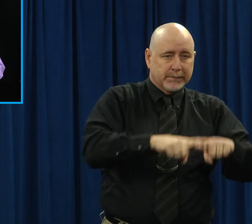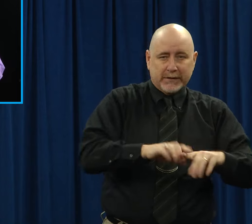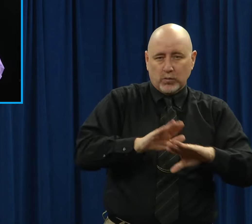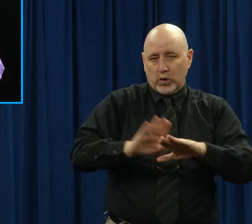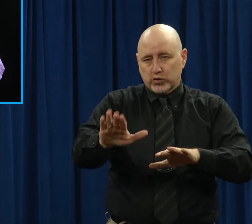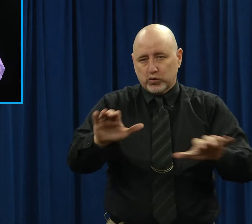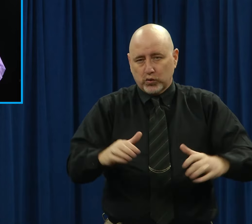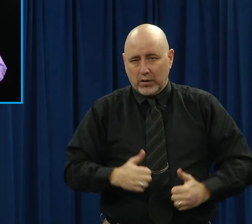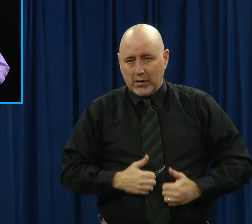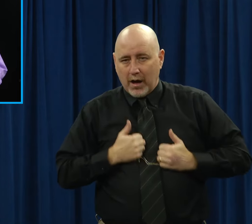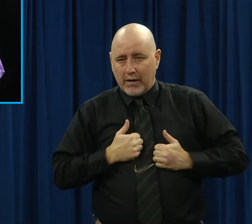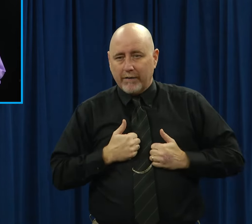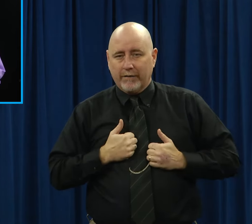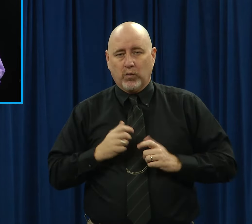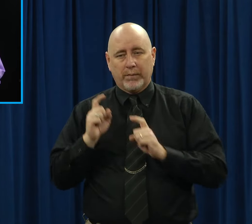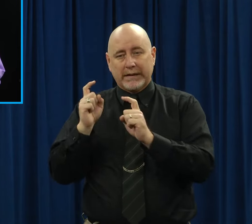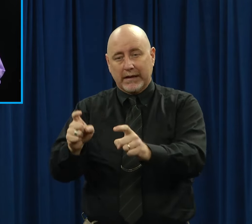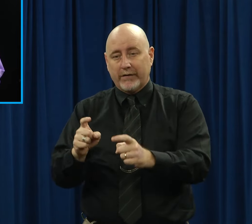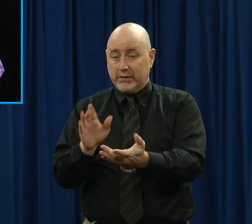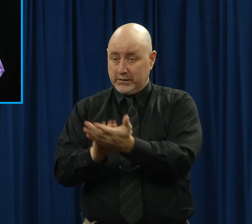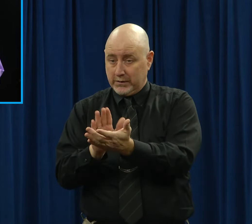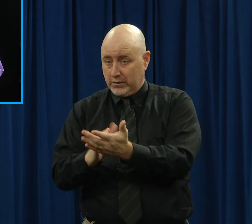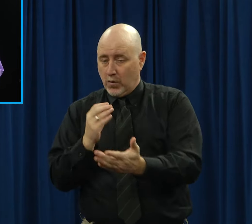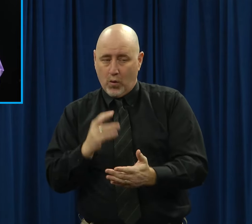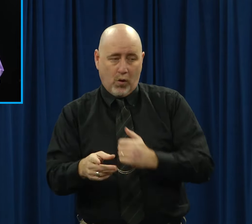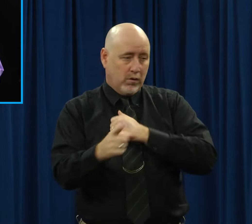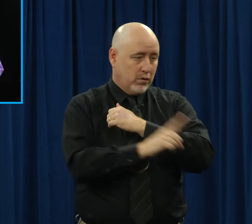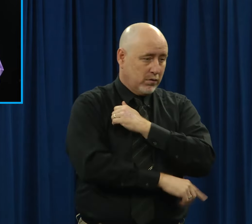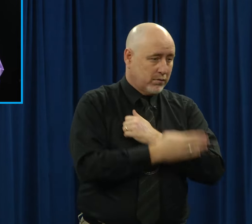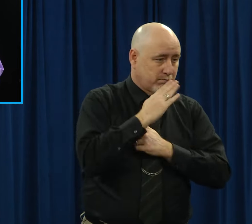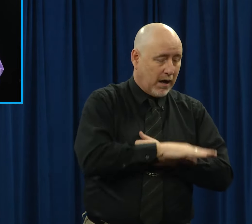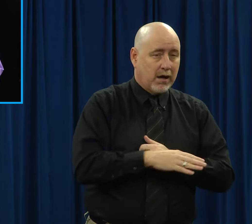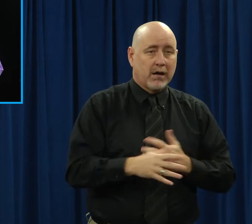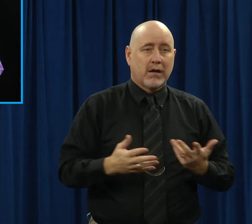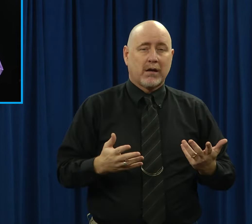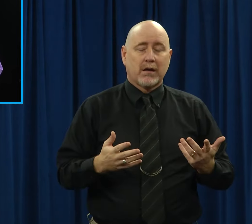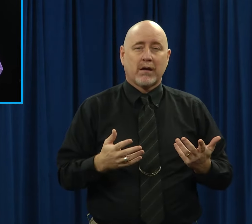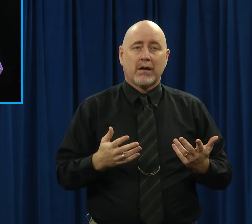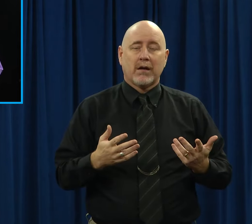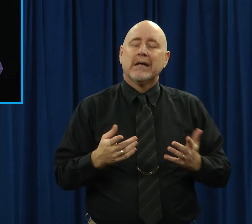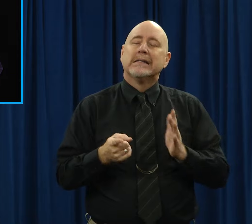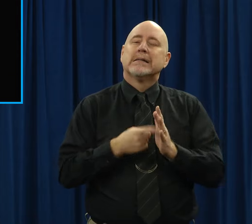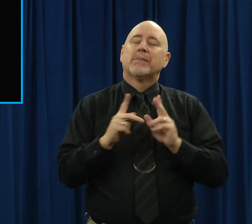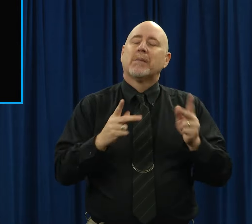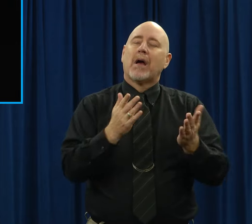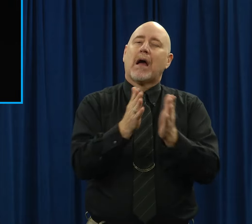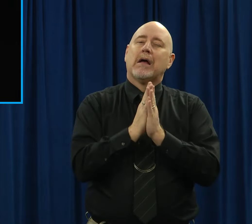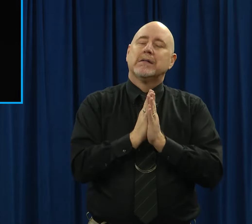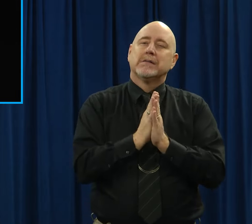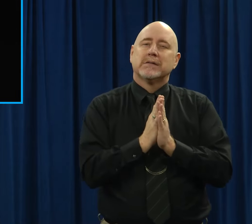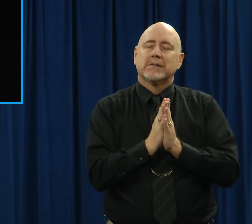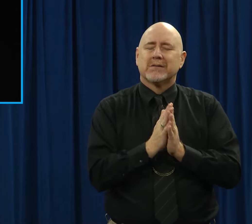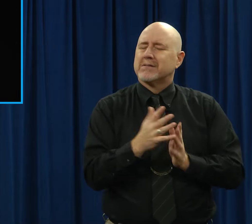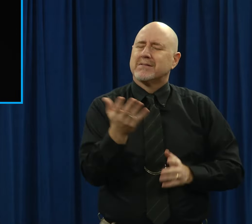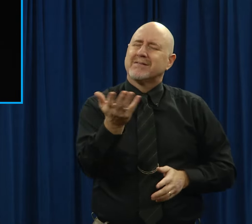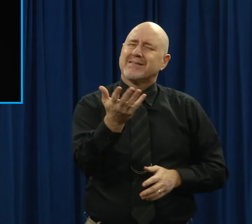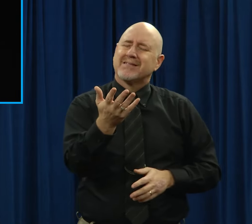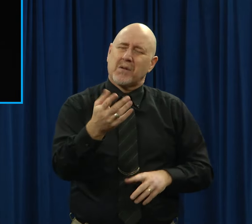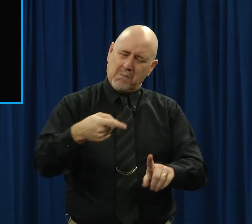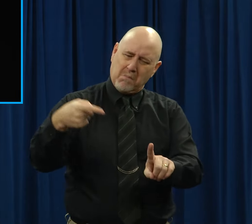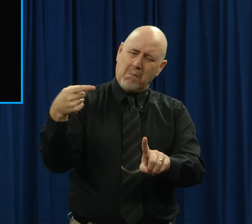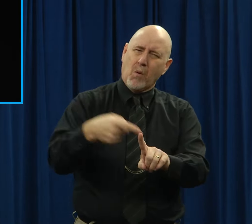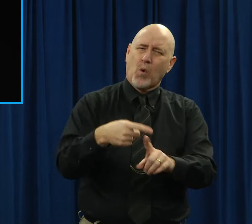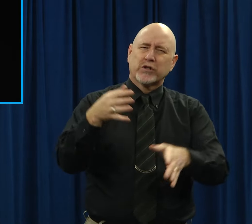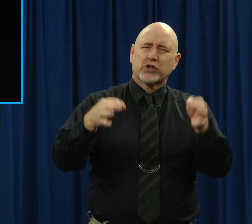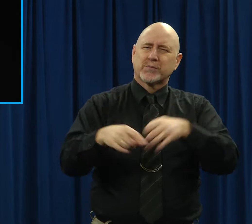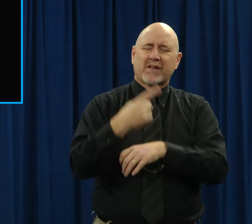done in his body according to that which he hath done, whether it be good or bad. You know, sometimes people will ask,